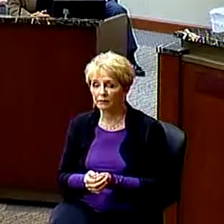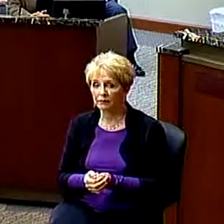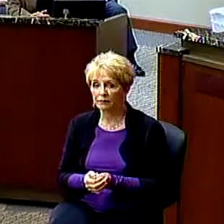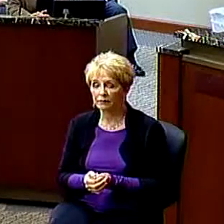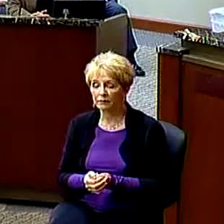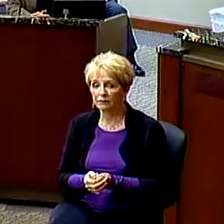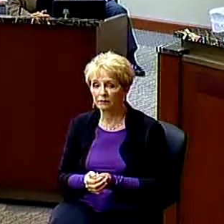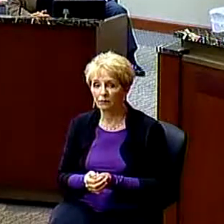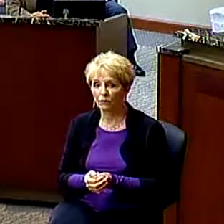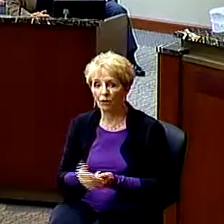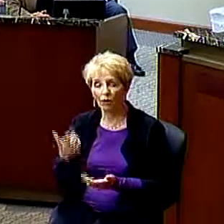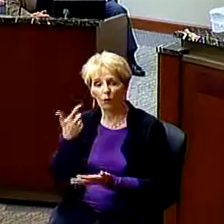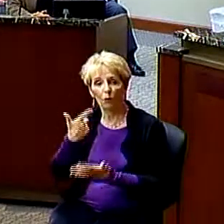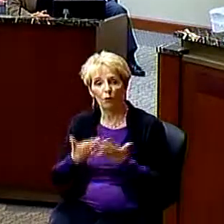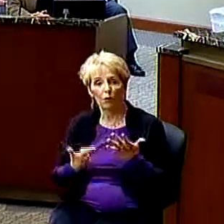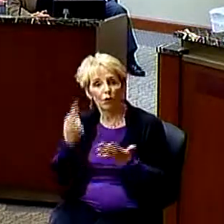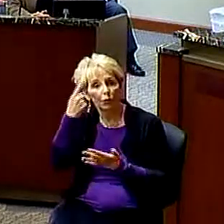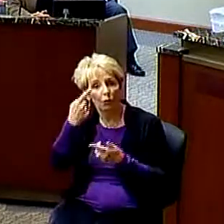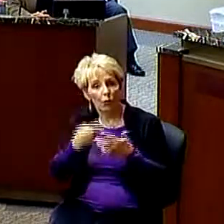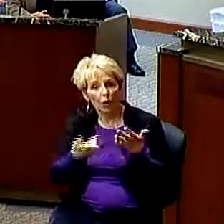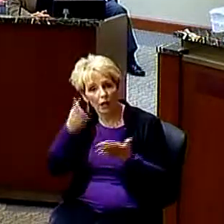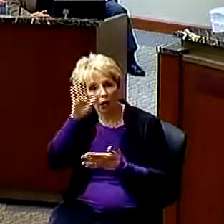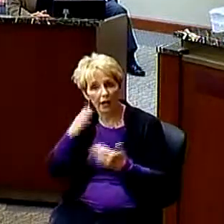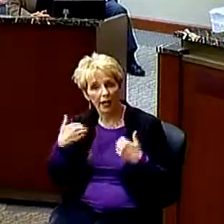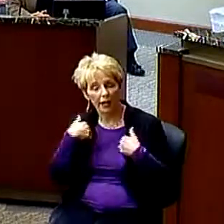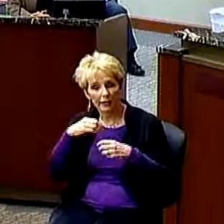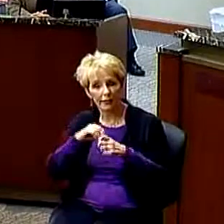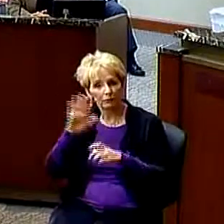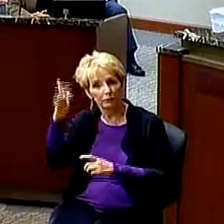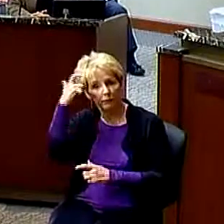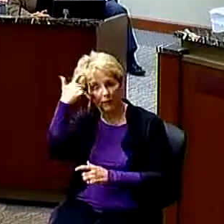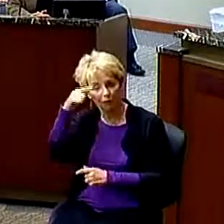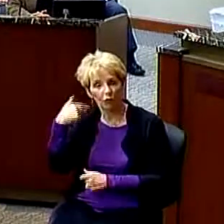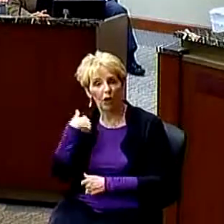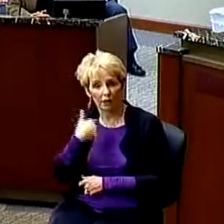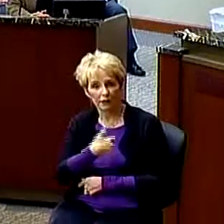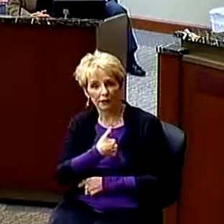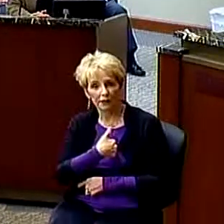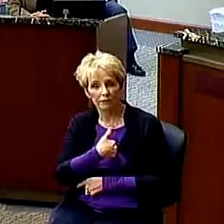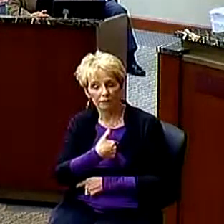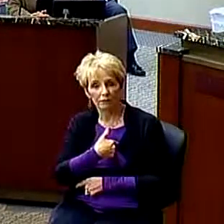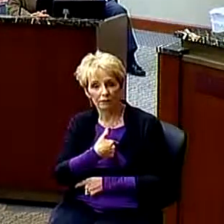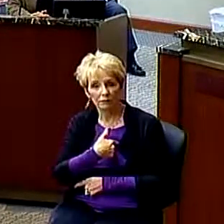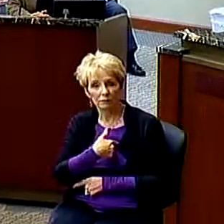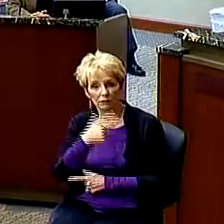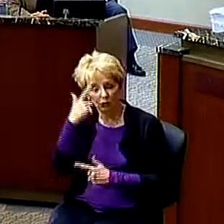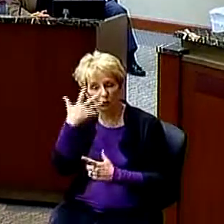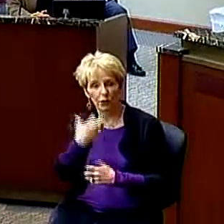I wonder what God has in mind for us in a trust.